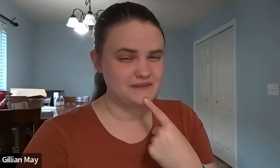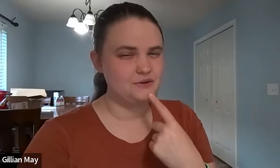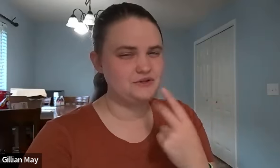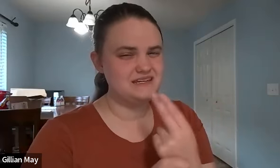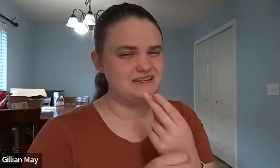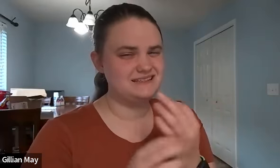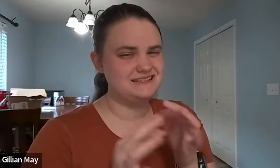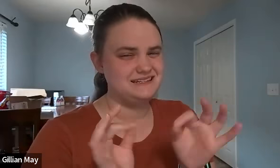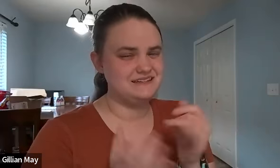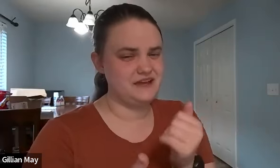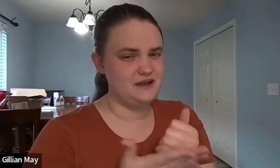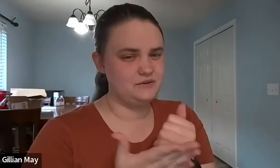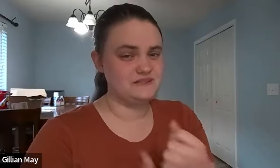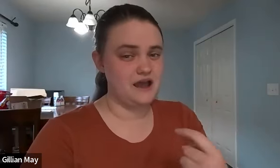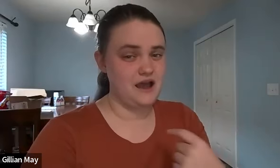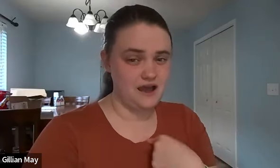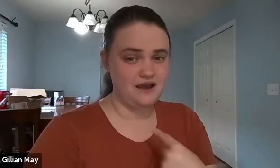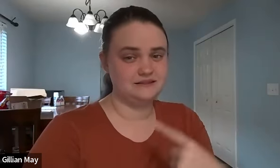I'll use it in a sentence if that helps.